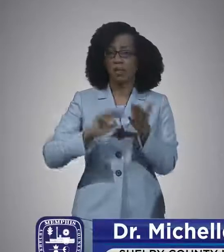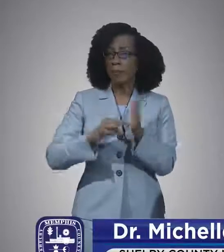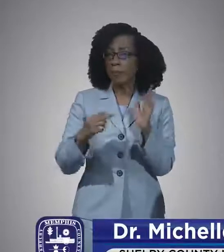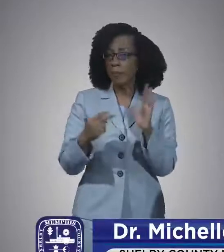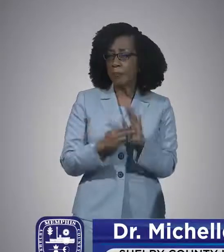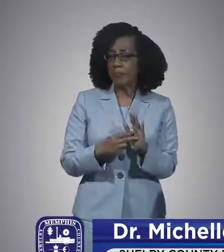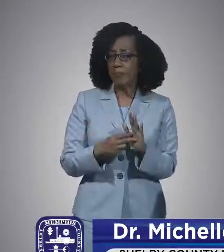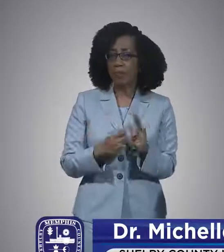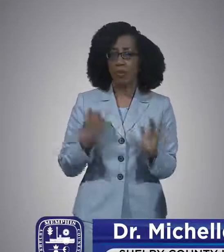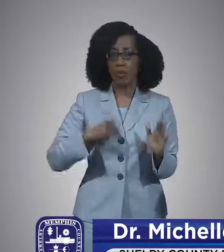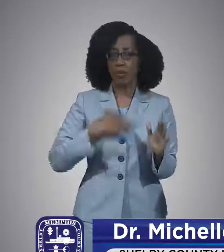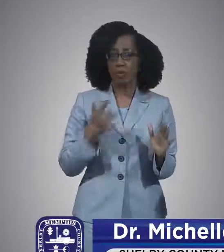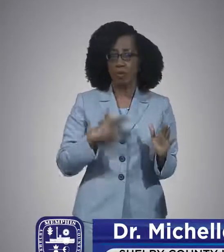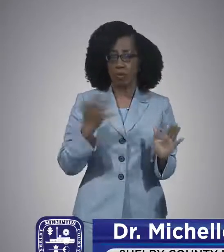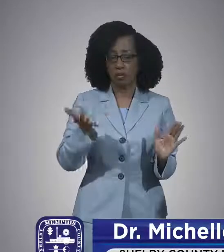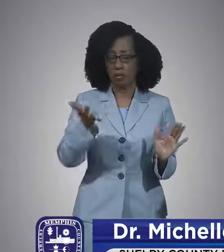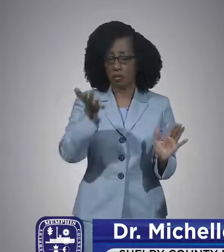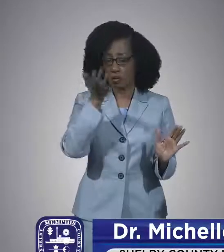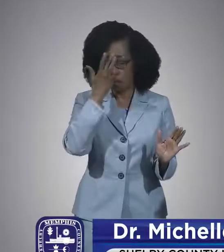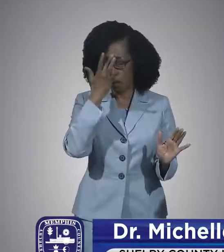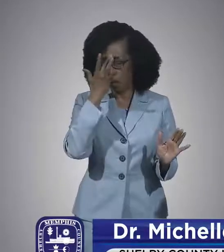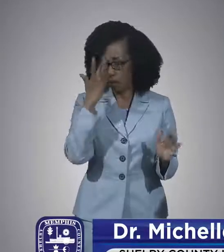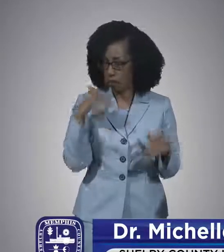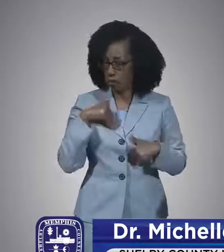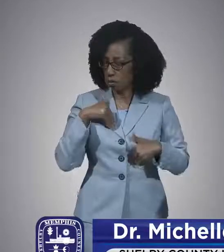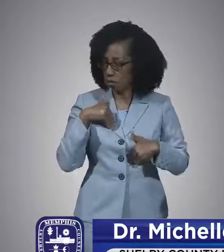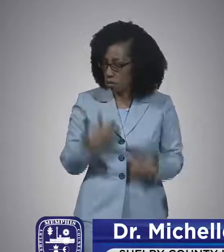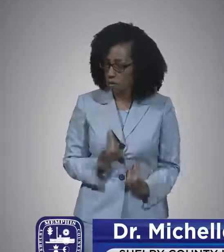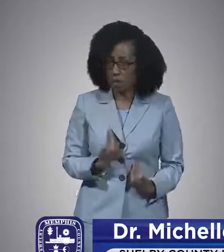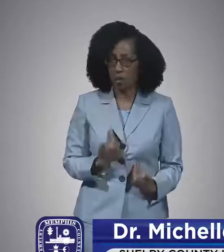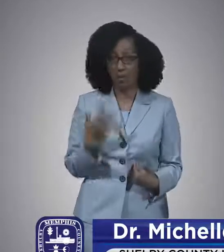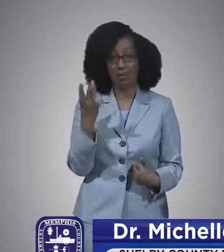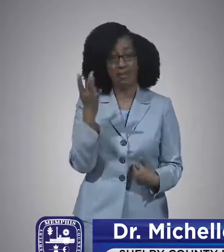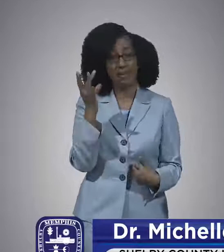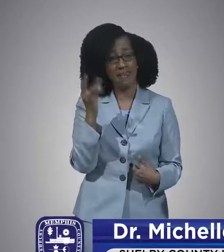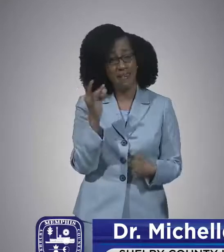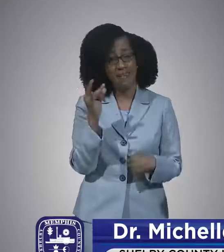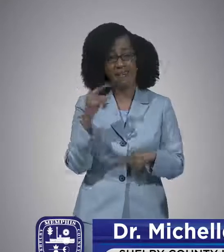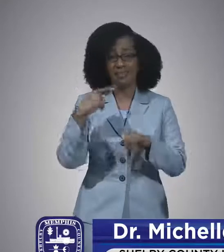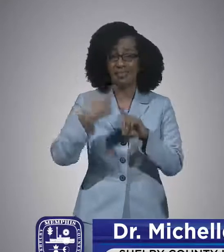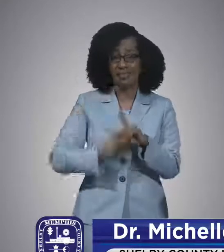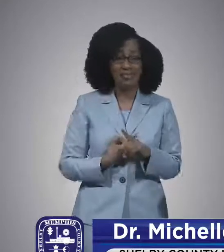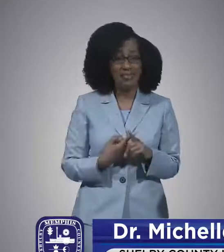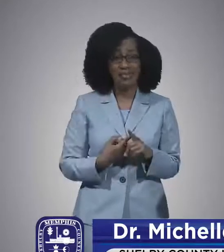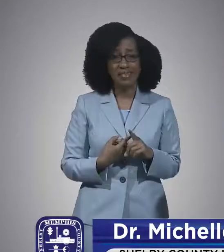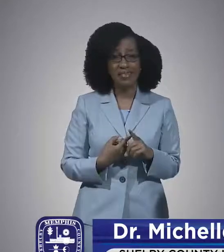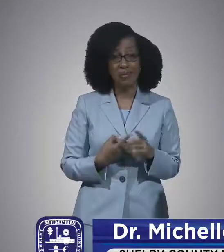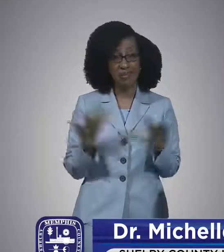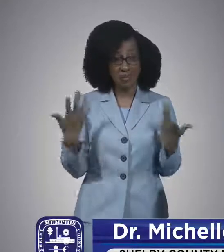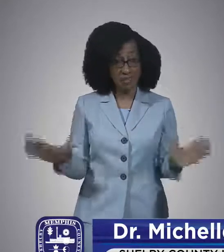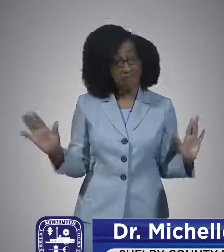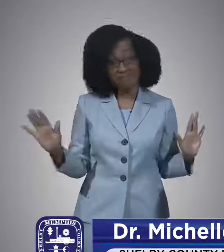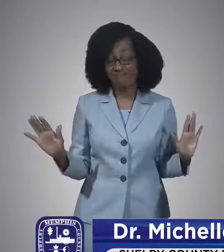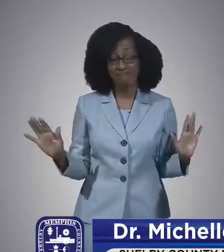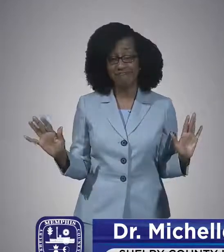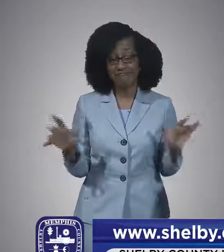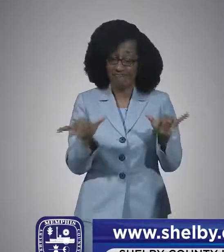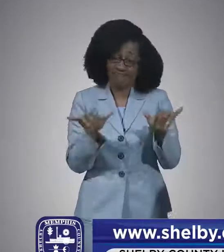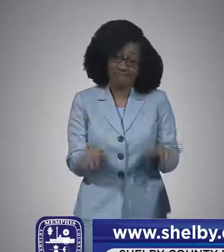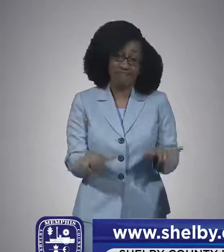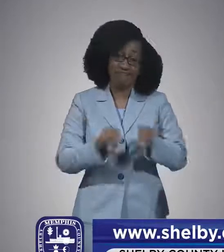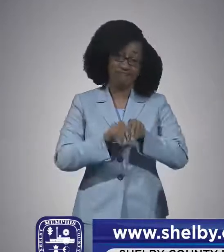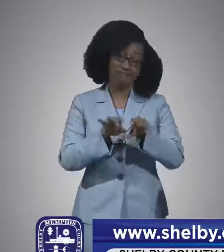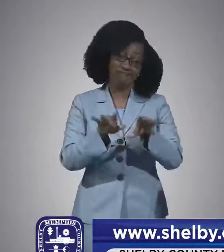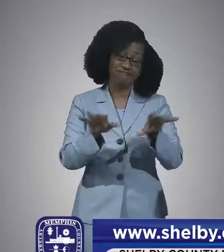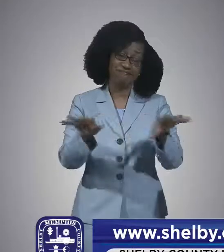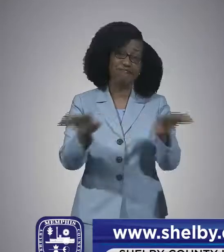though we are tired, even though it's been an 18-month marathon, COVID is not done with us. And we have to do everything we can